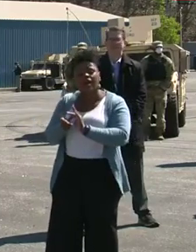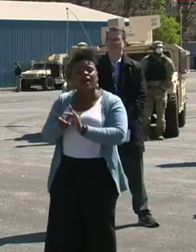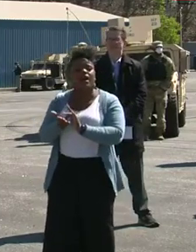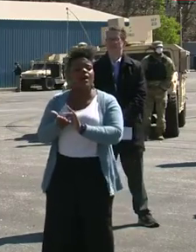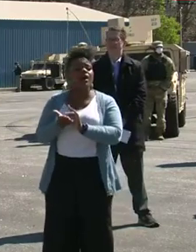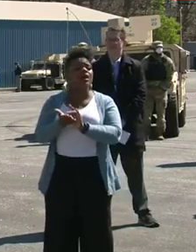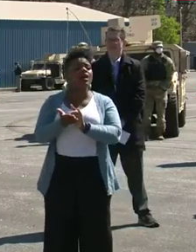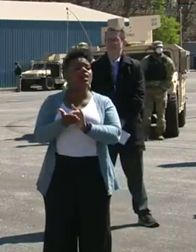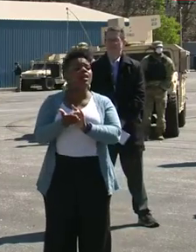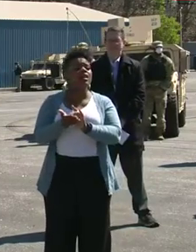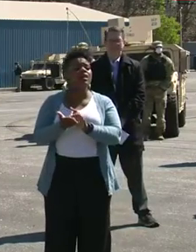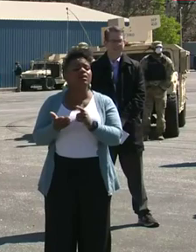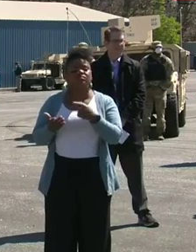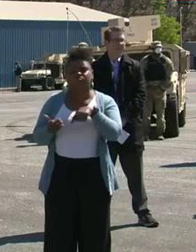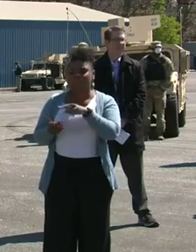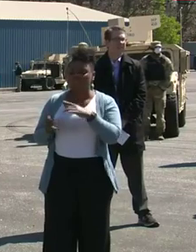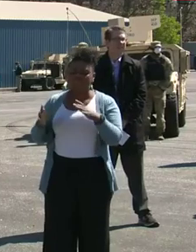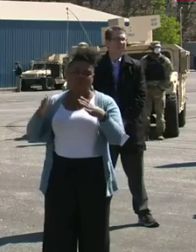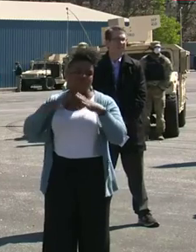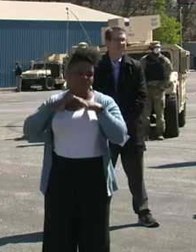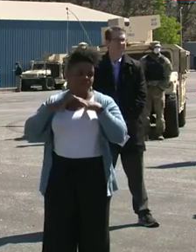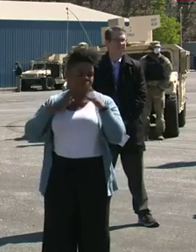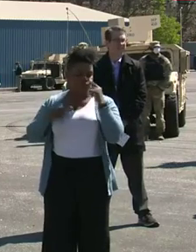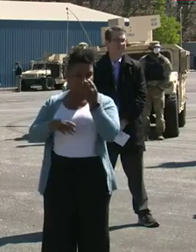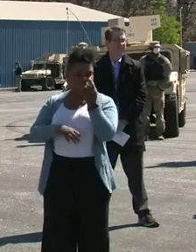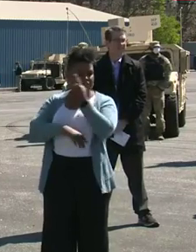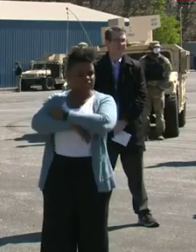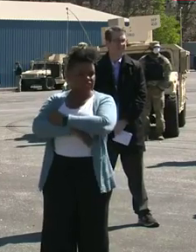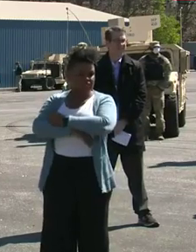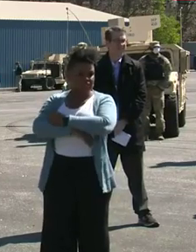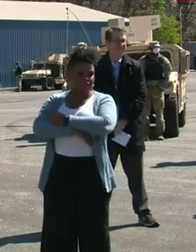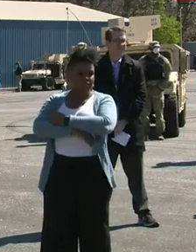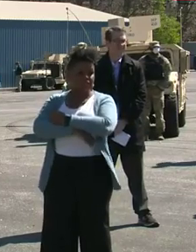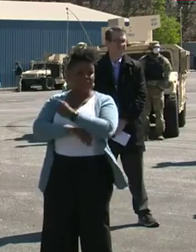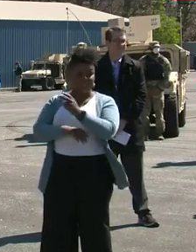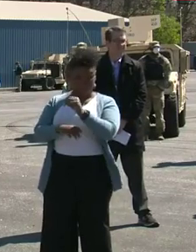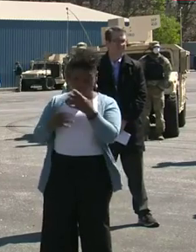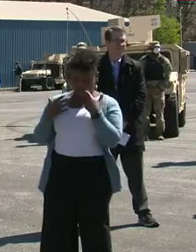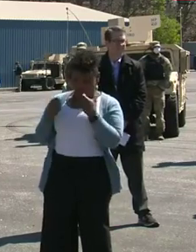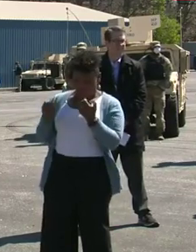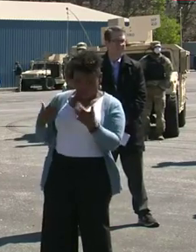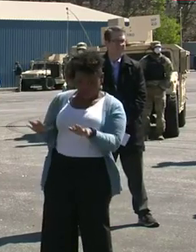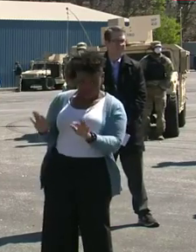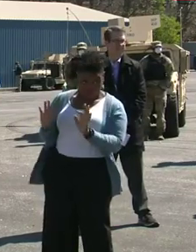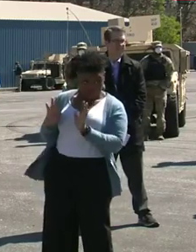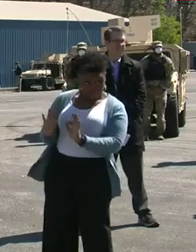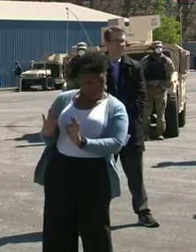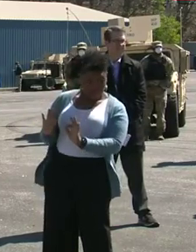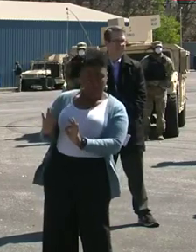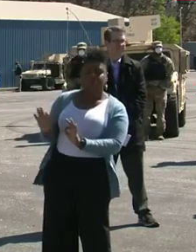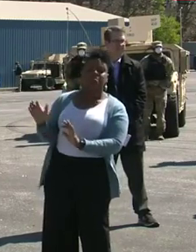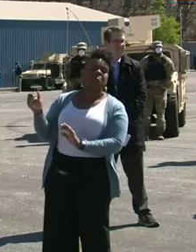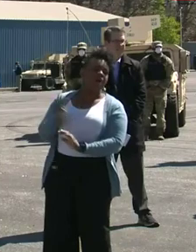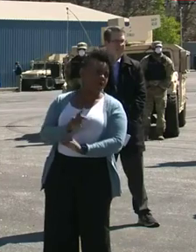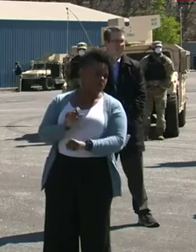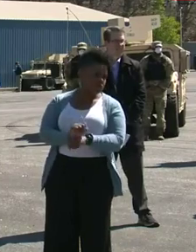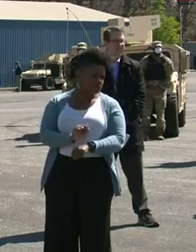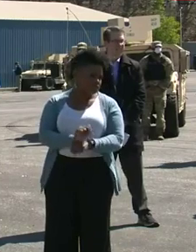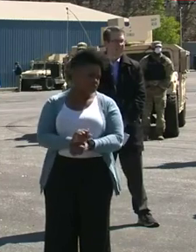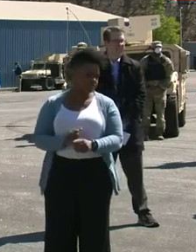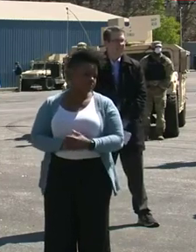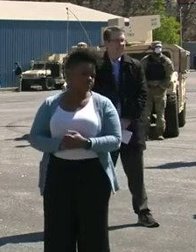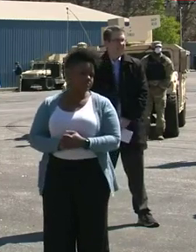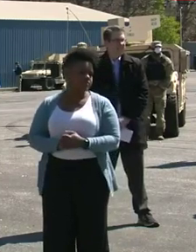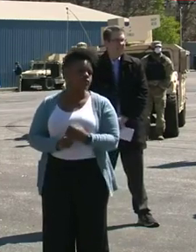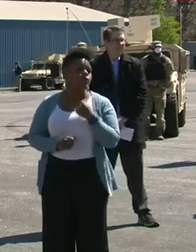days. When they become convalescent or have recovered from their symptoms, they're allowed to return to work after that. We do contact tracing